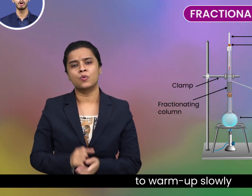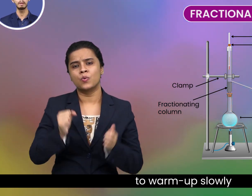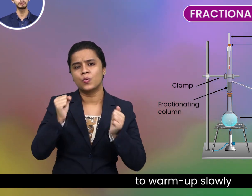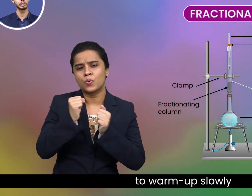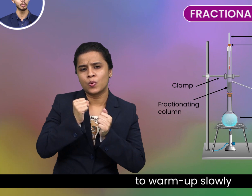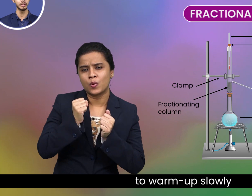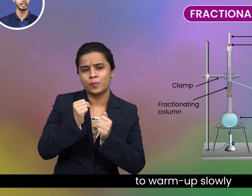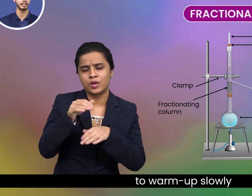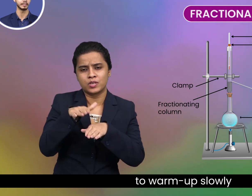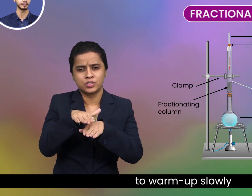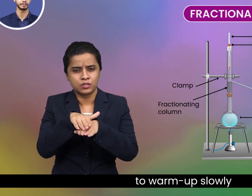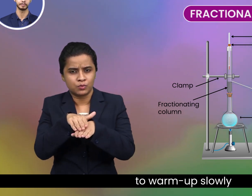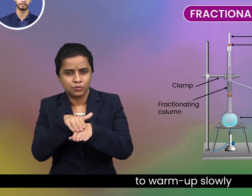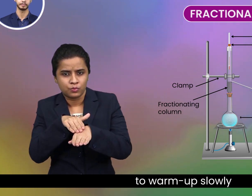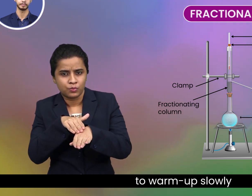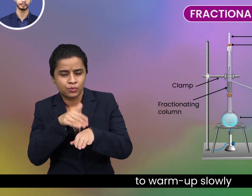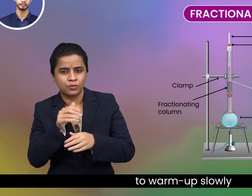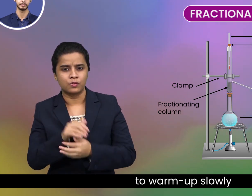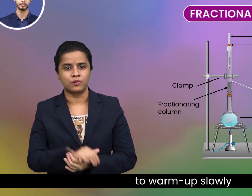to warm up slowly